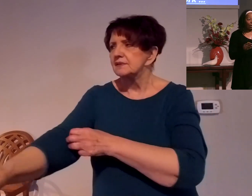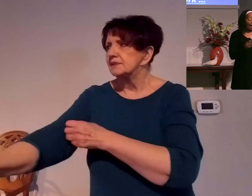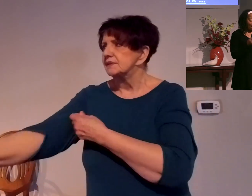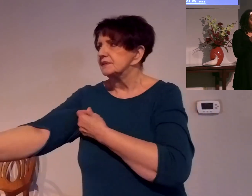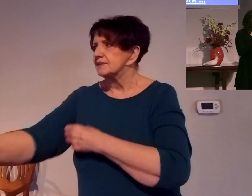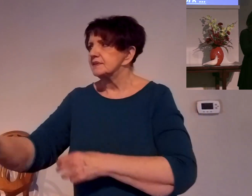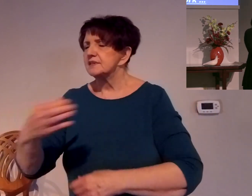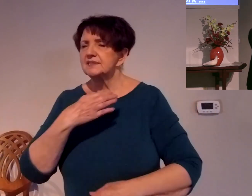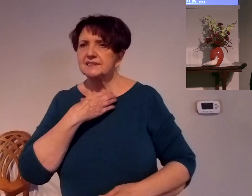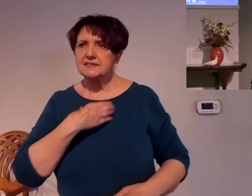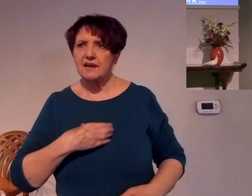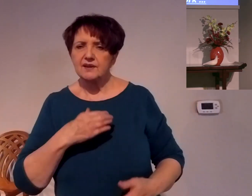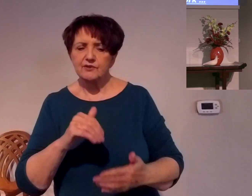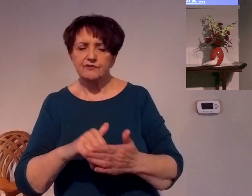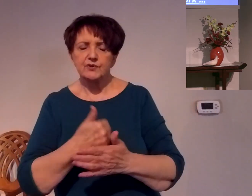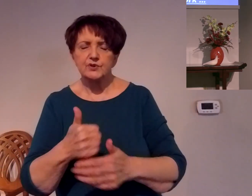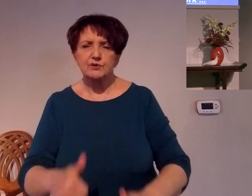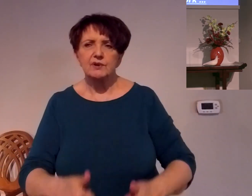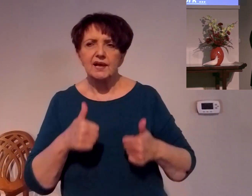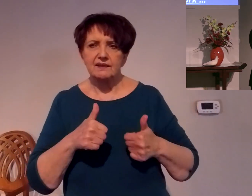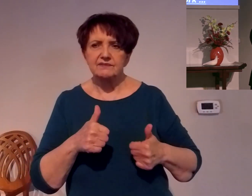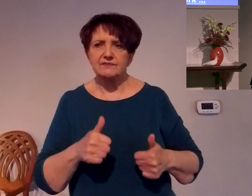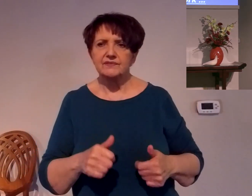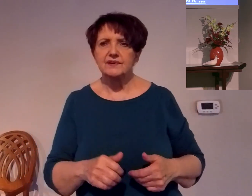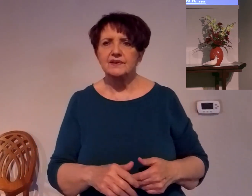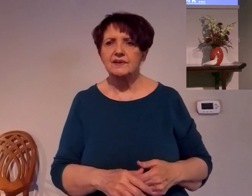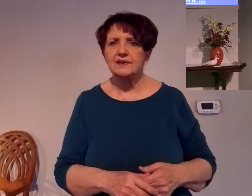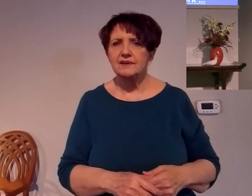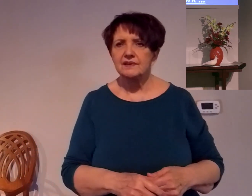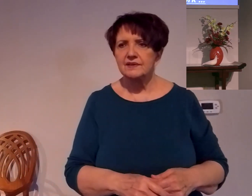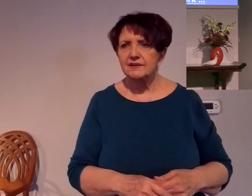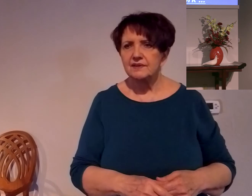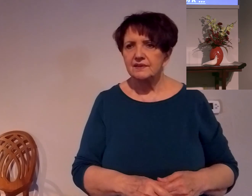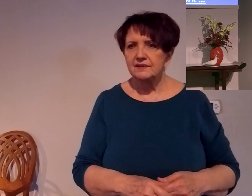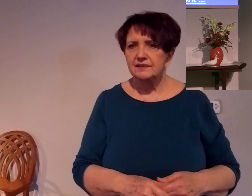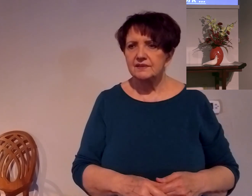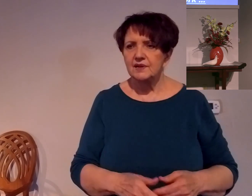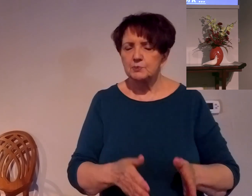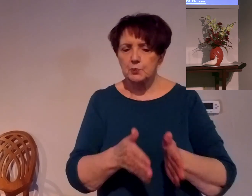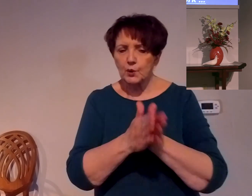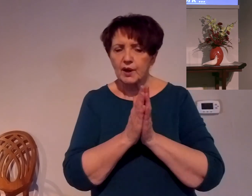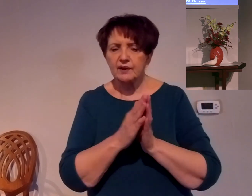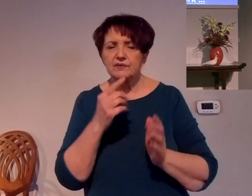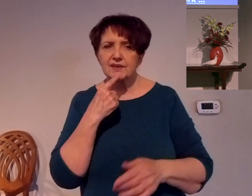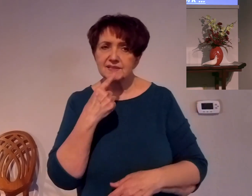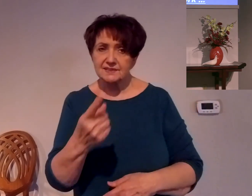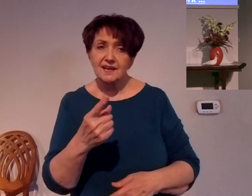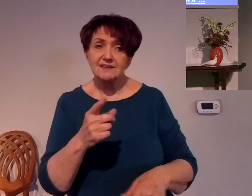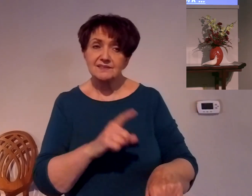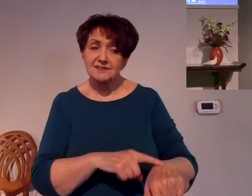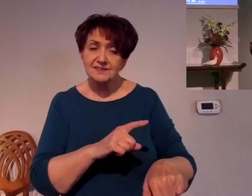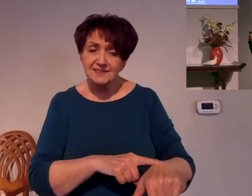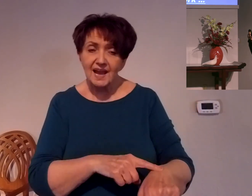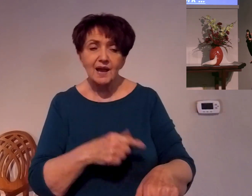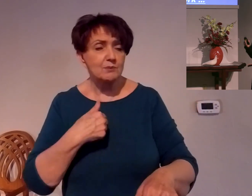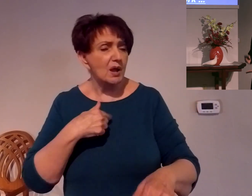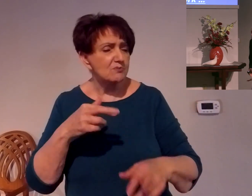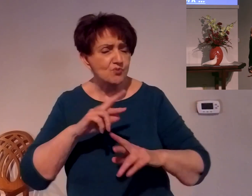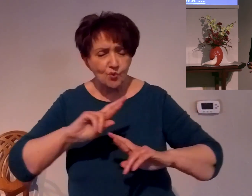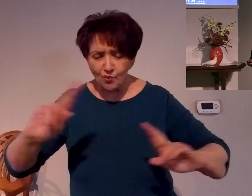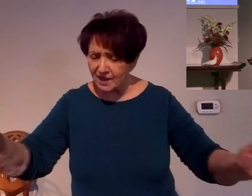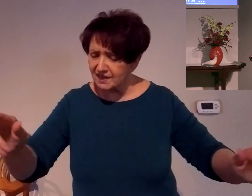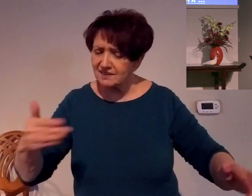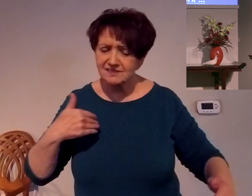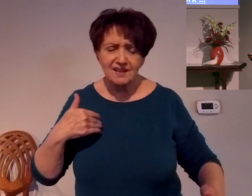for new life, setting into motion a spiritual mind treatment that says, it is time, I am ready, let's have